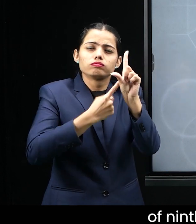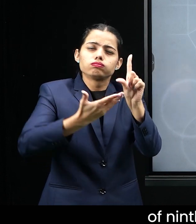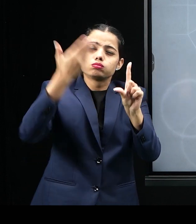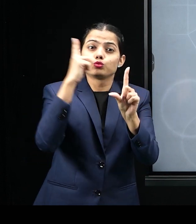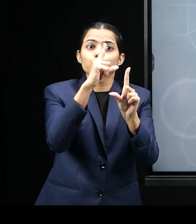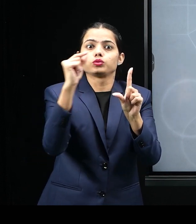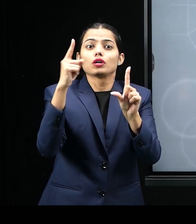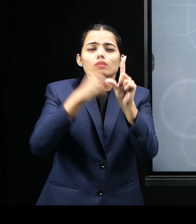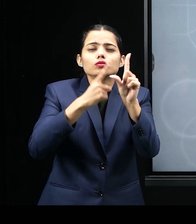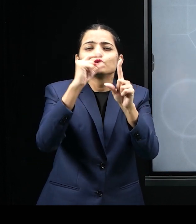mathematician Al-Khwarizmi.